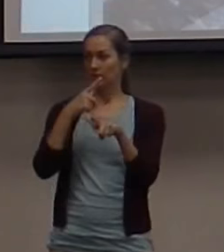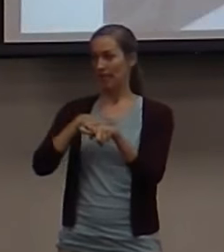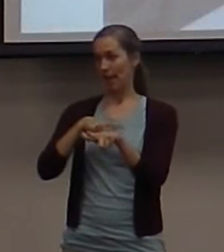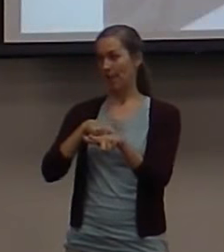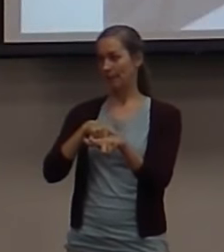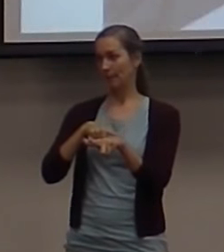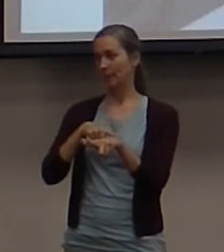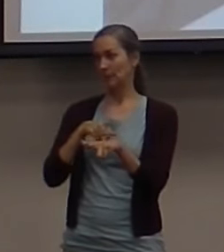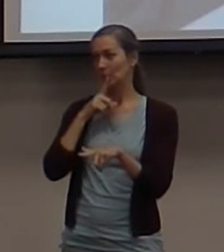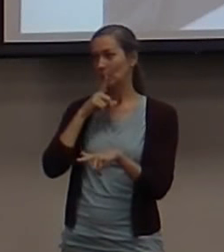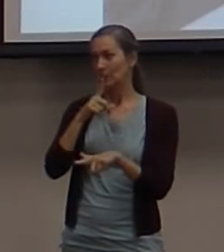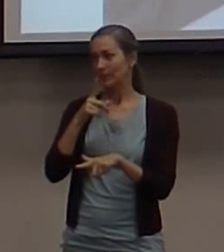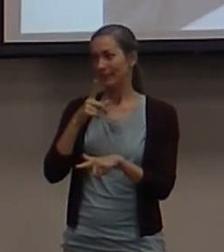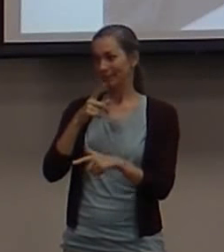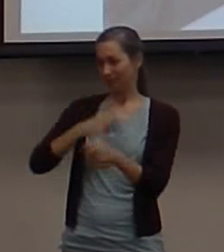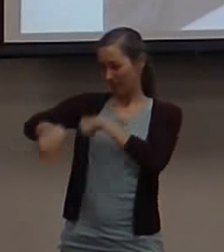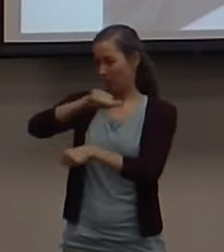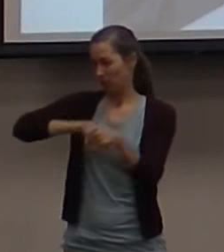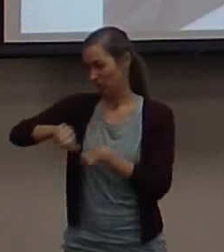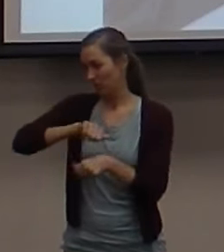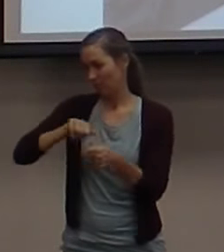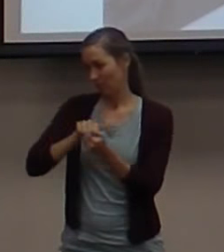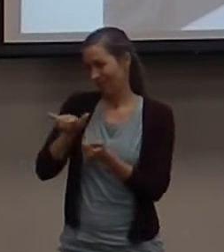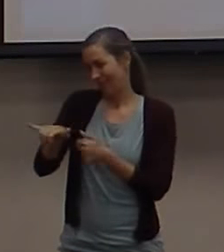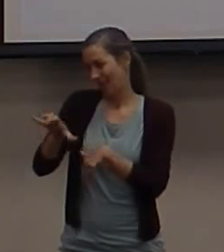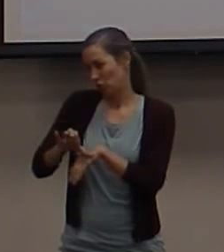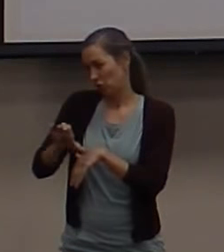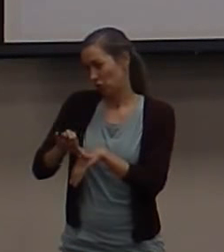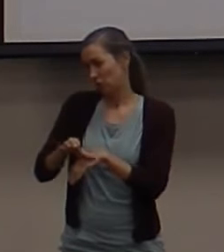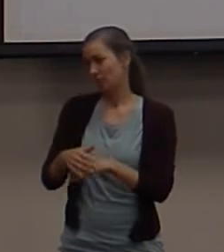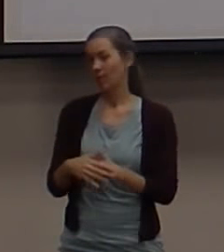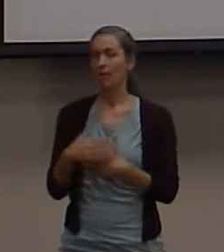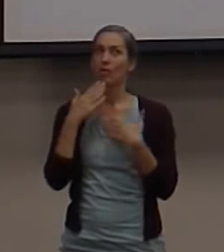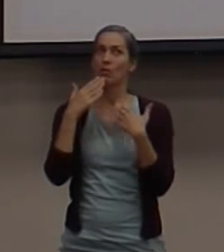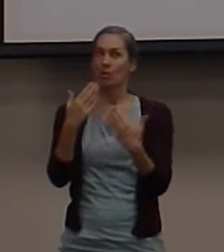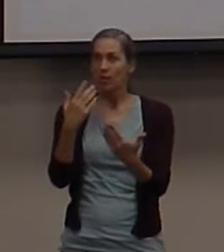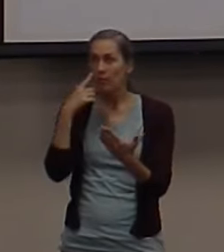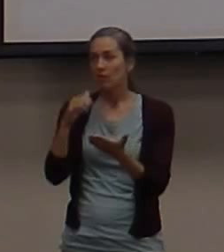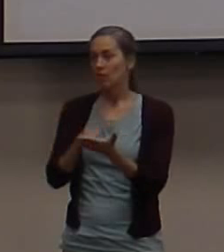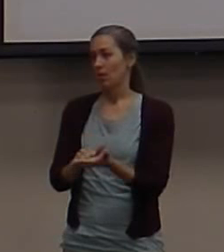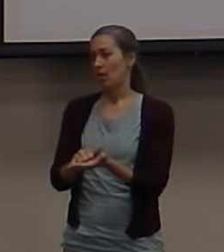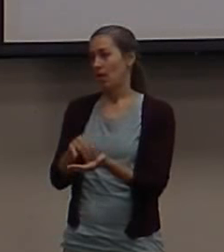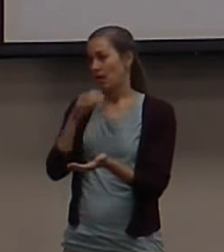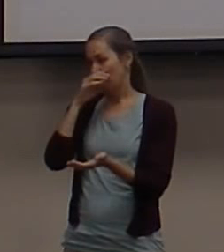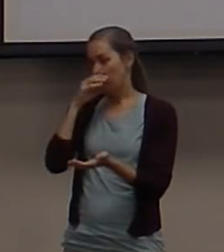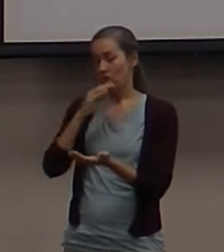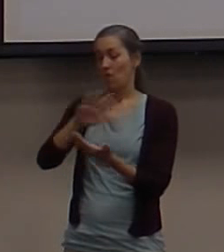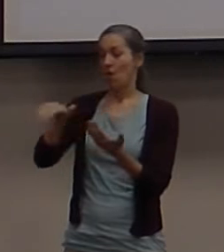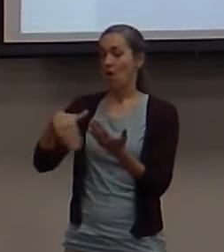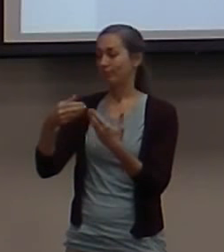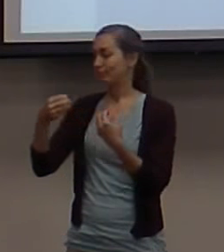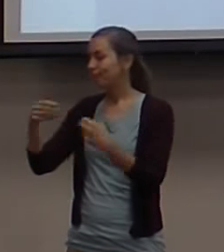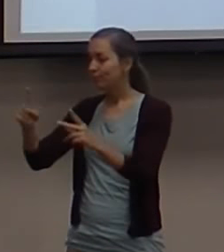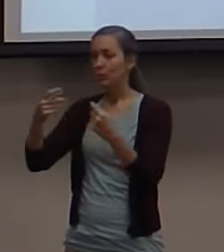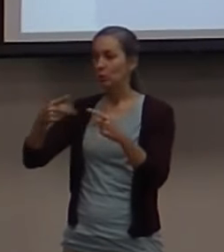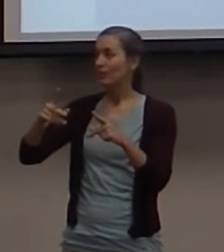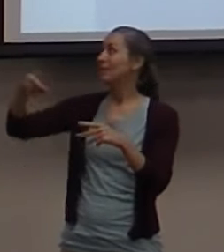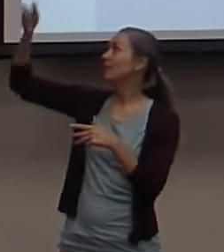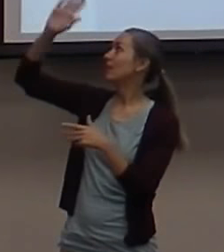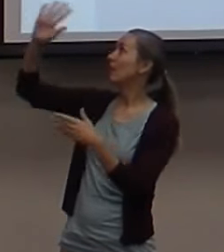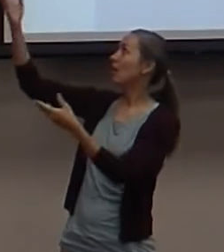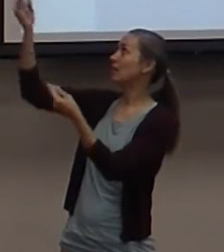to truly fellowship with that congregation. So thankful for that and for all the opportunities that God